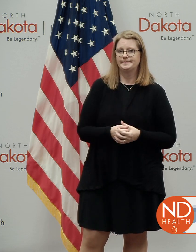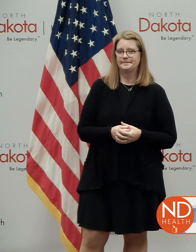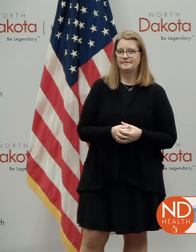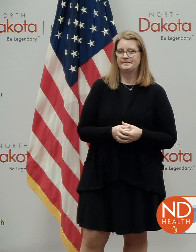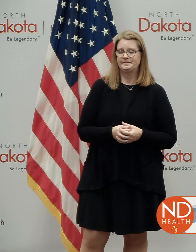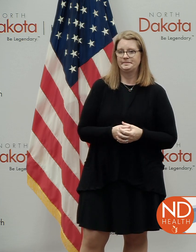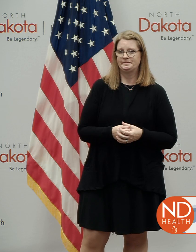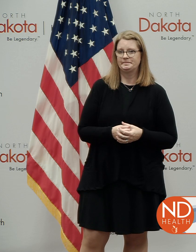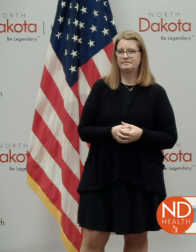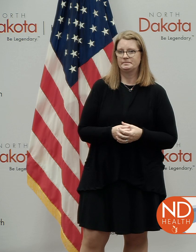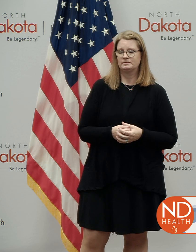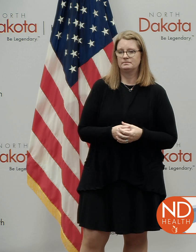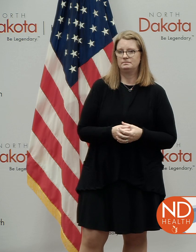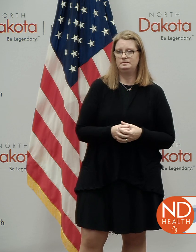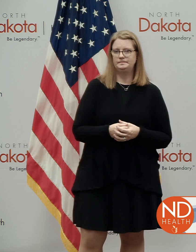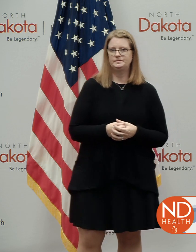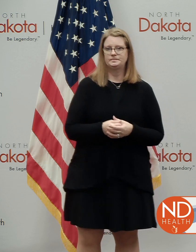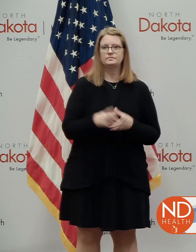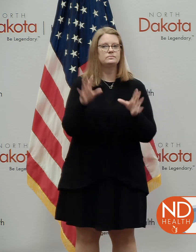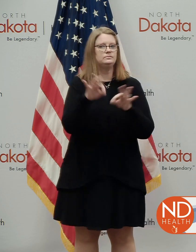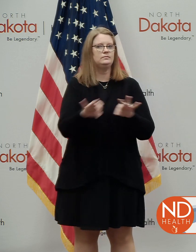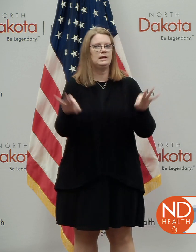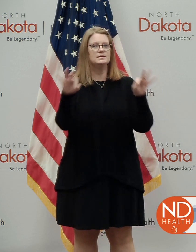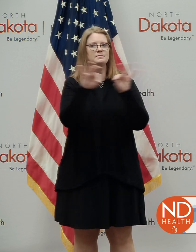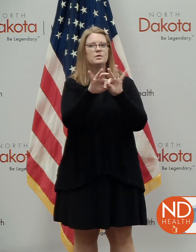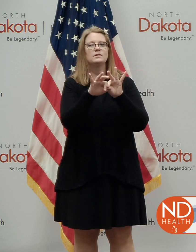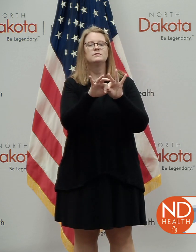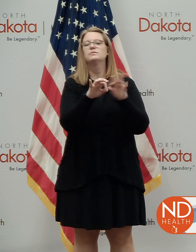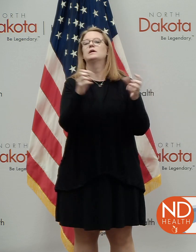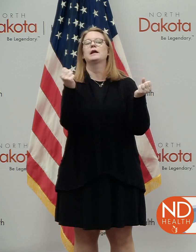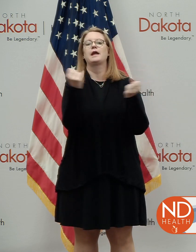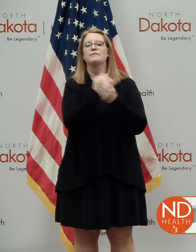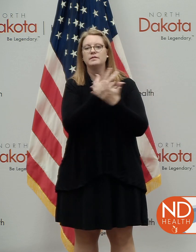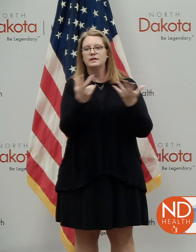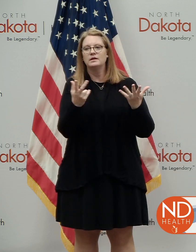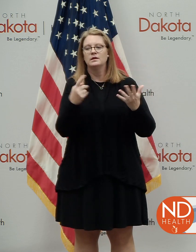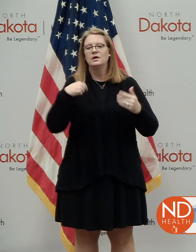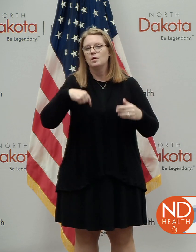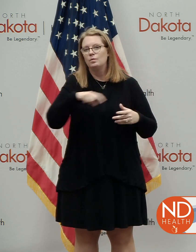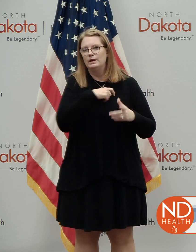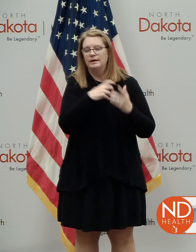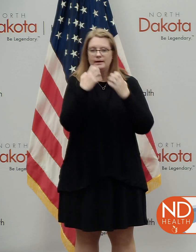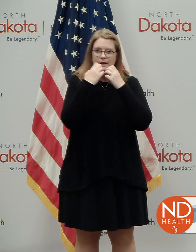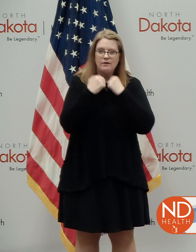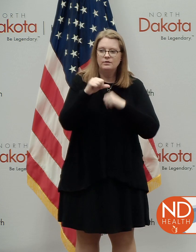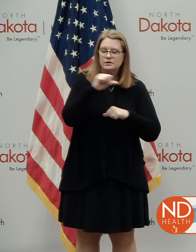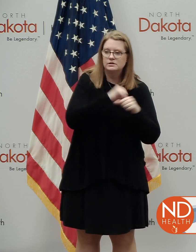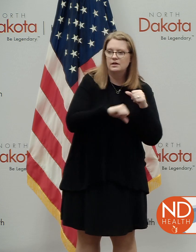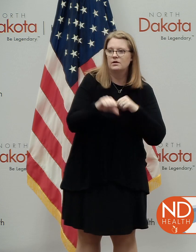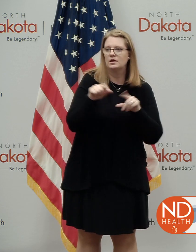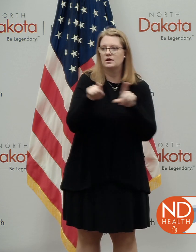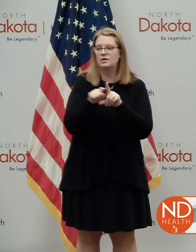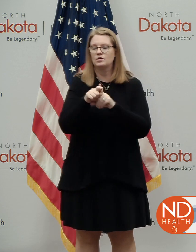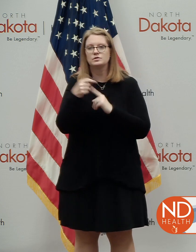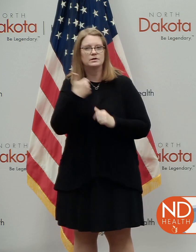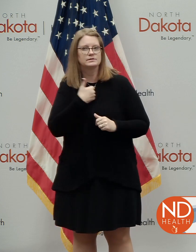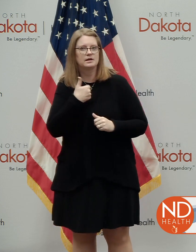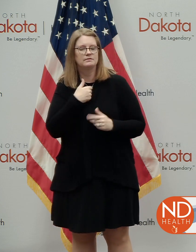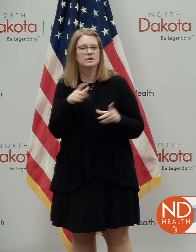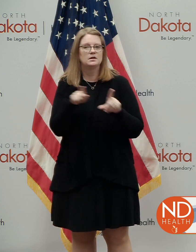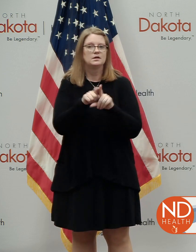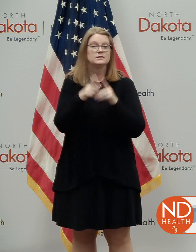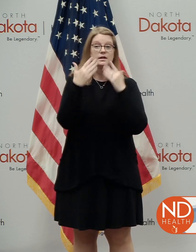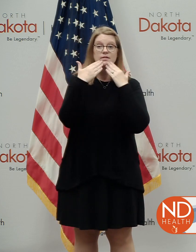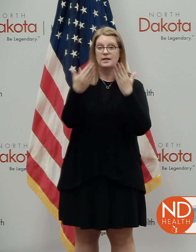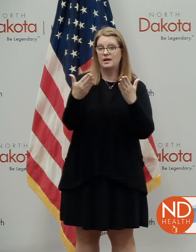I think it's important for us to remember all of the things that we can do to care for each other and to care for ourselves. I want to say thanks for the